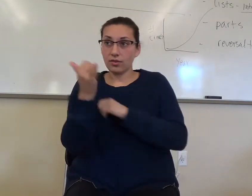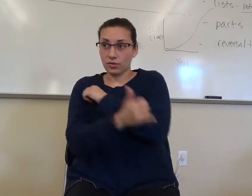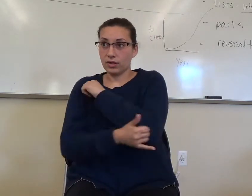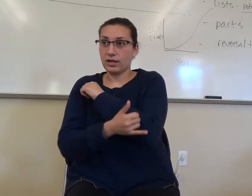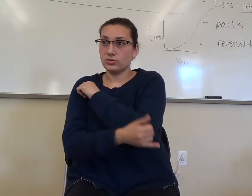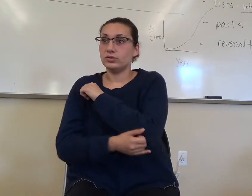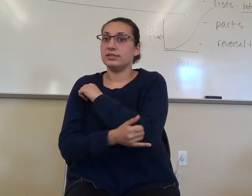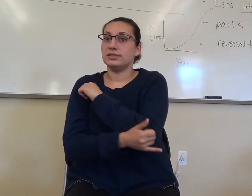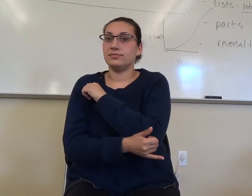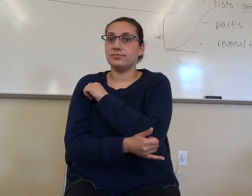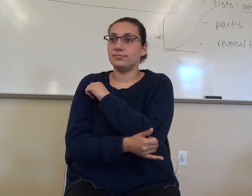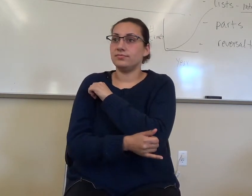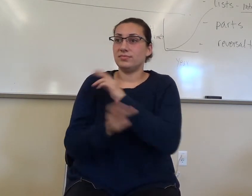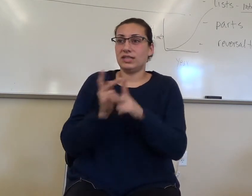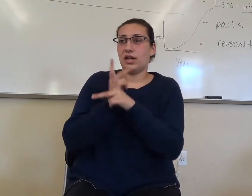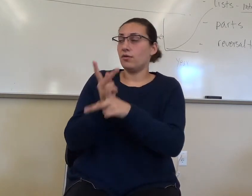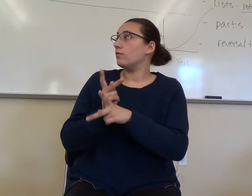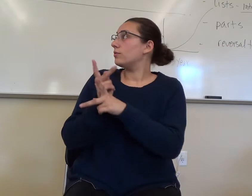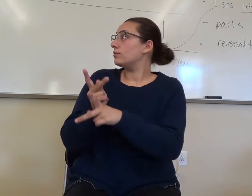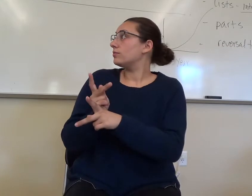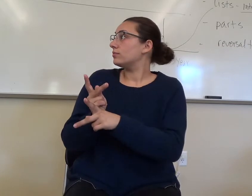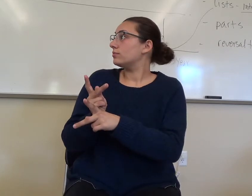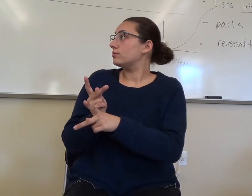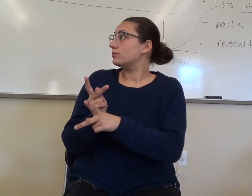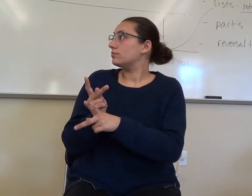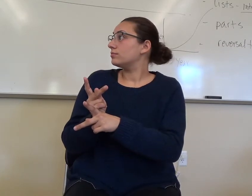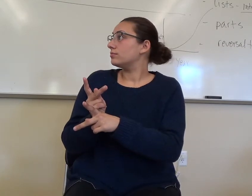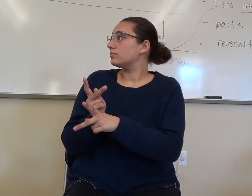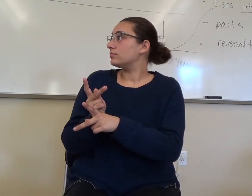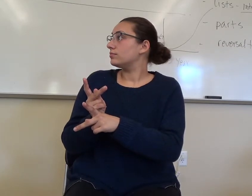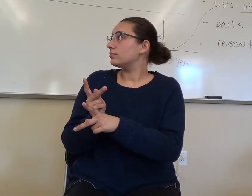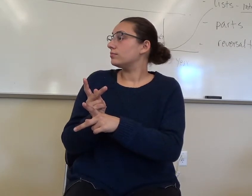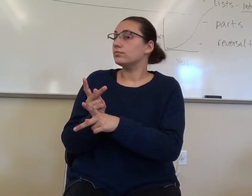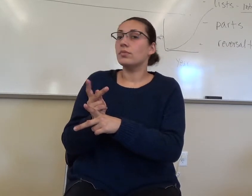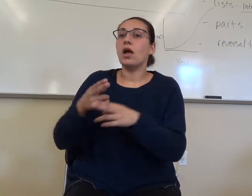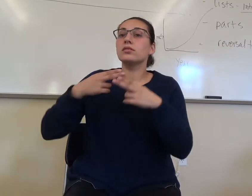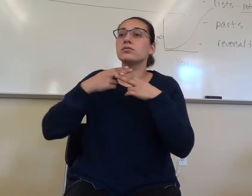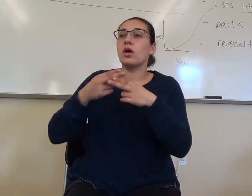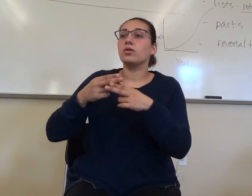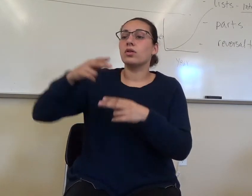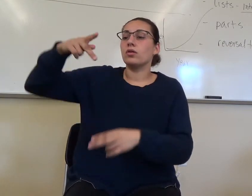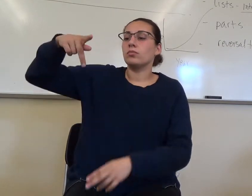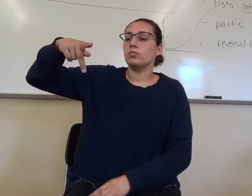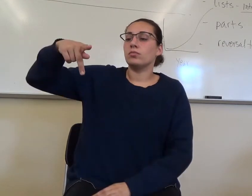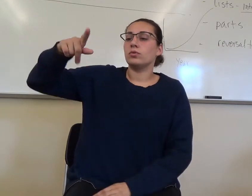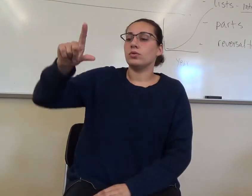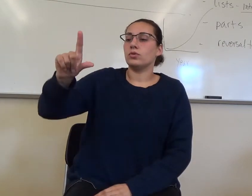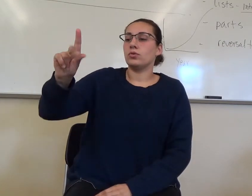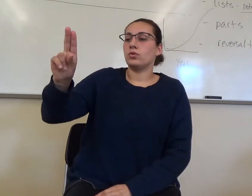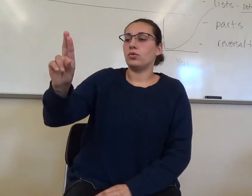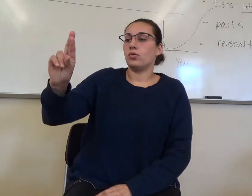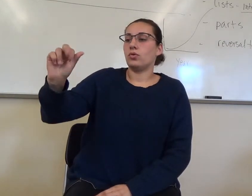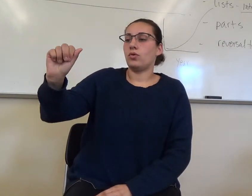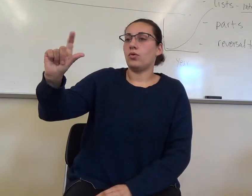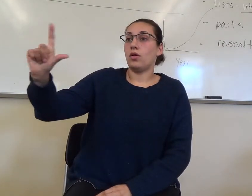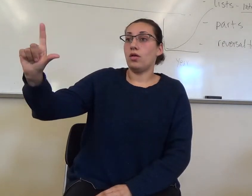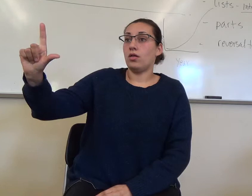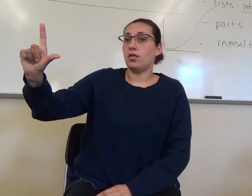and be careful here, this is what's called a plural possessive. The family leave